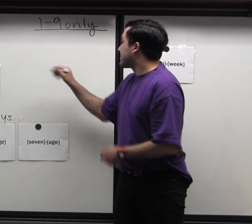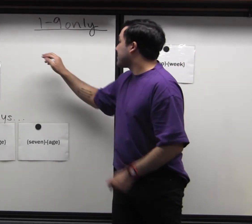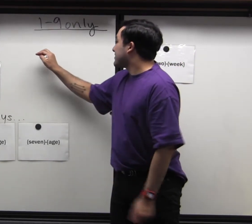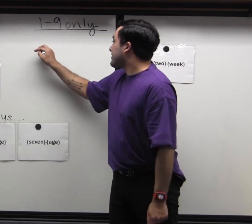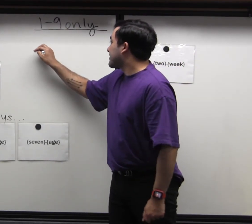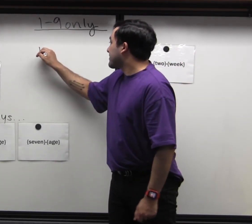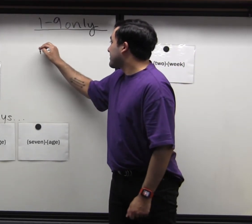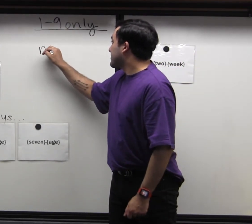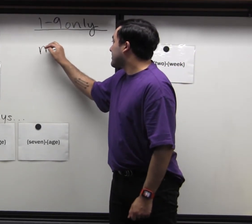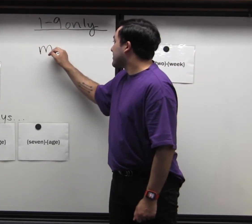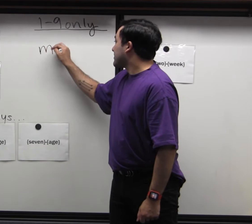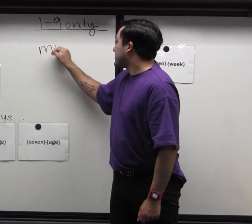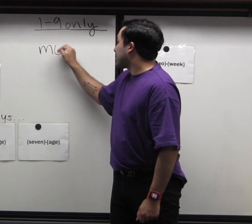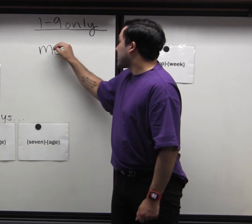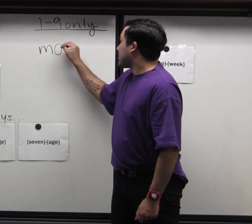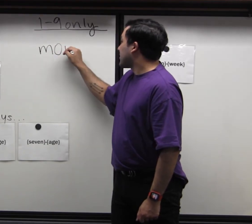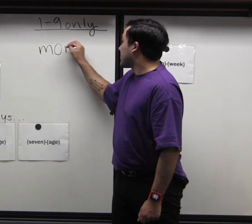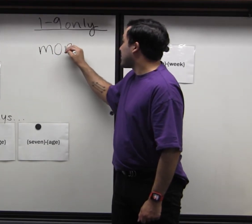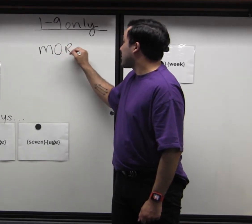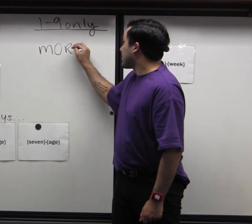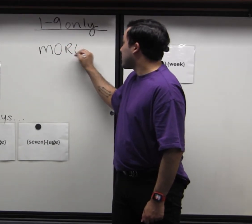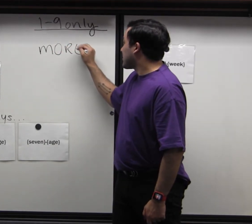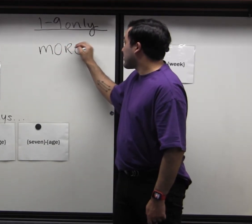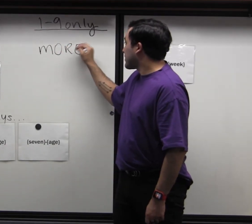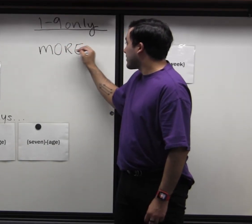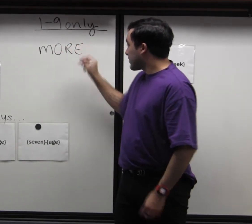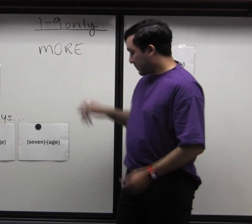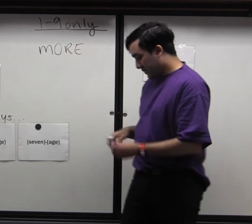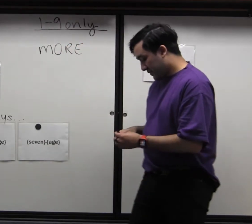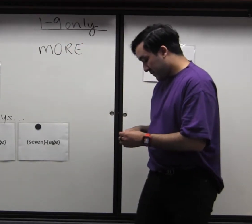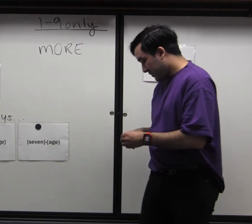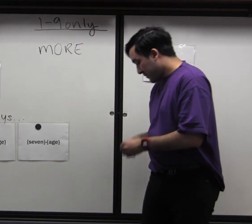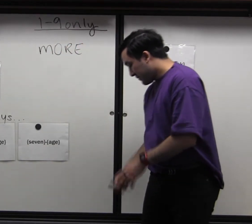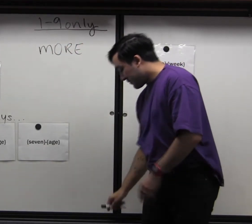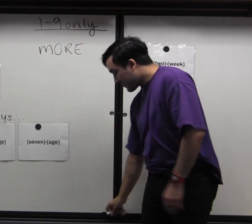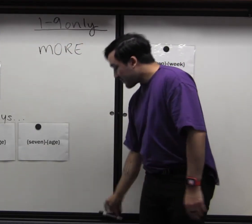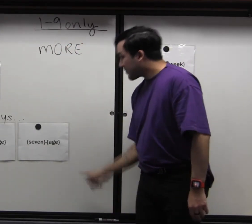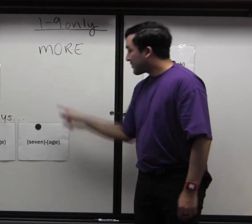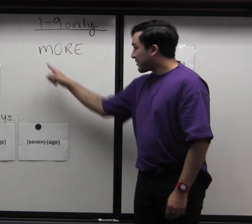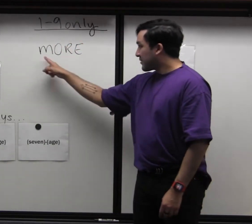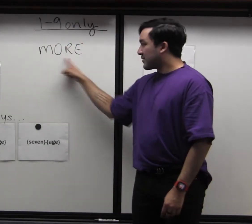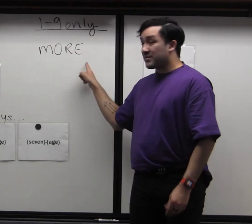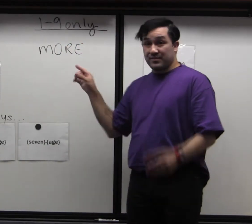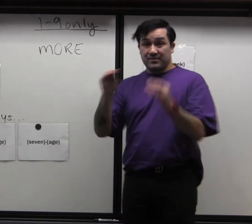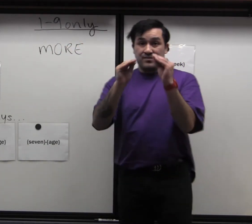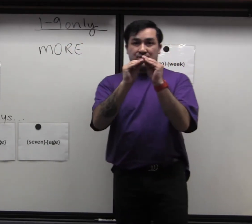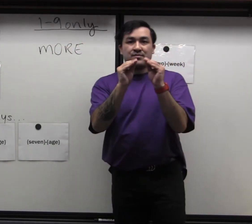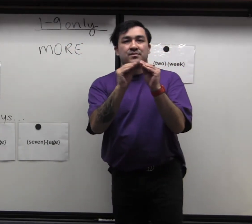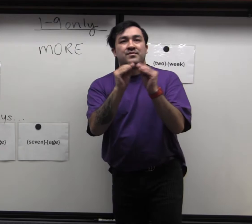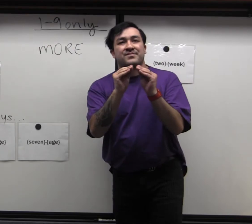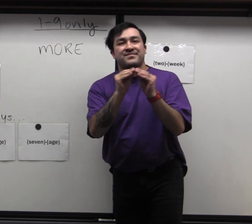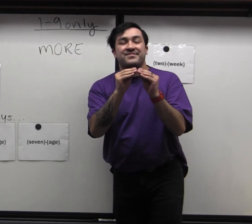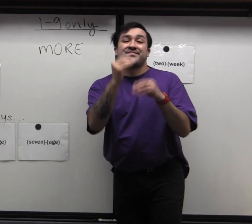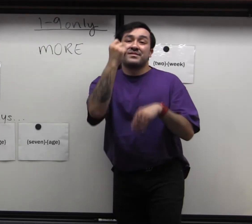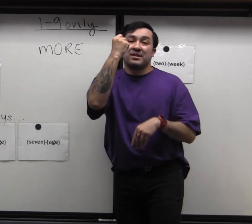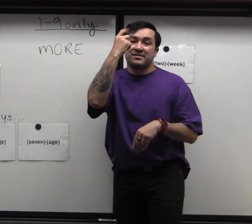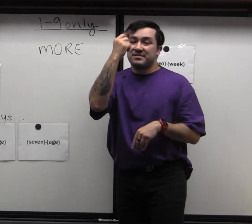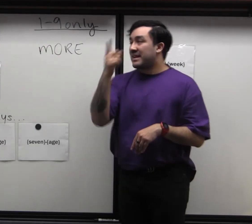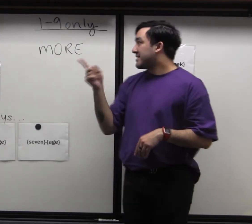away. So the word and the sign more, that's half capital, half little. It's the